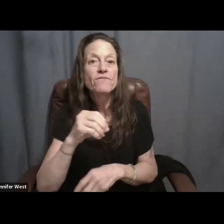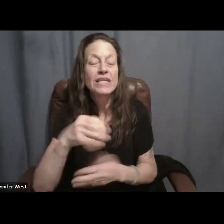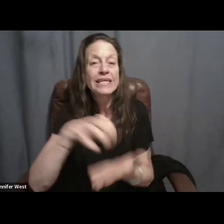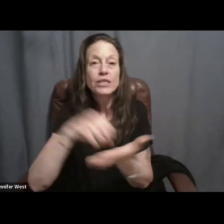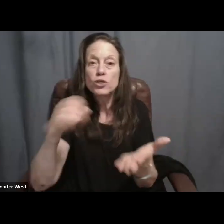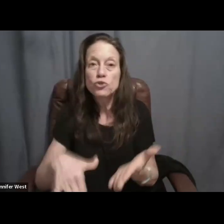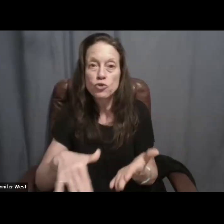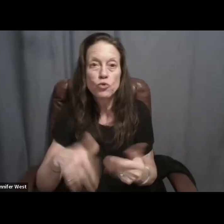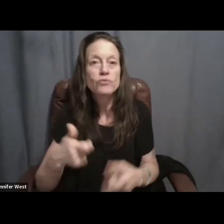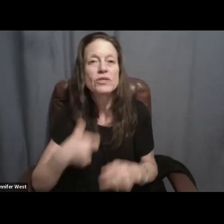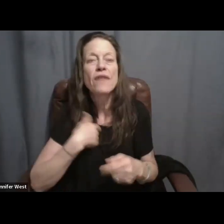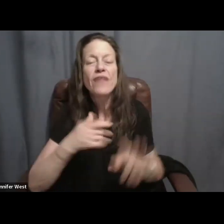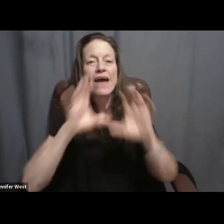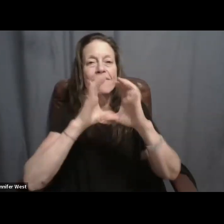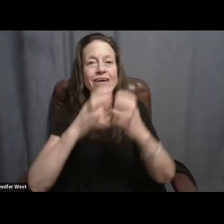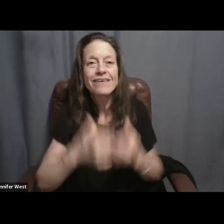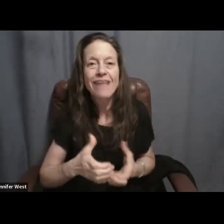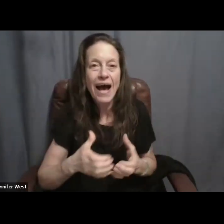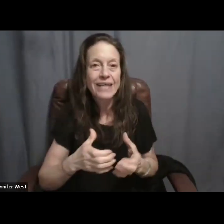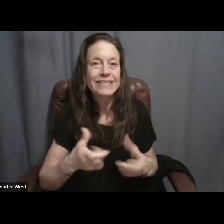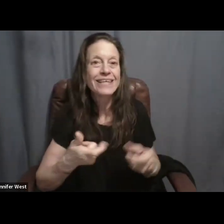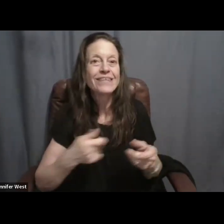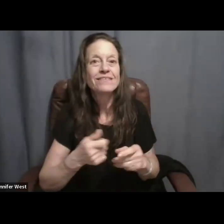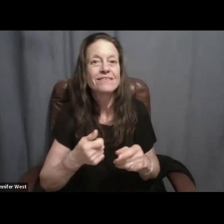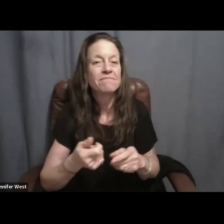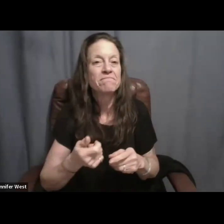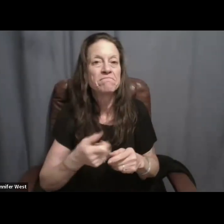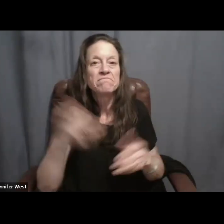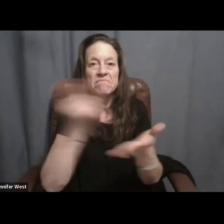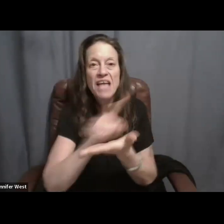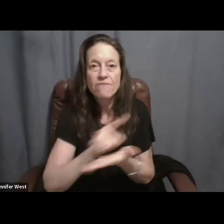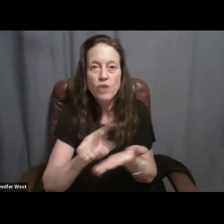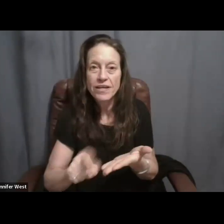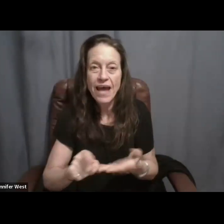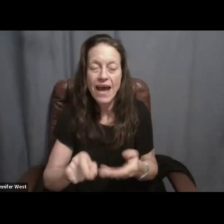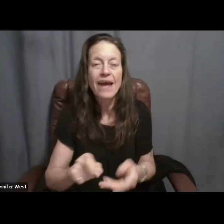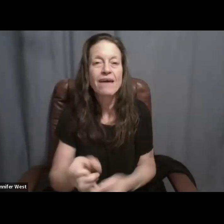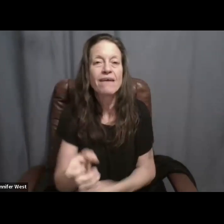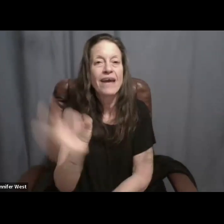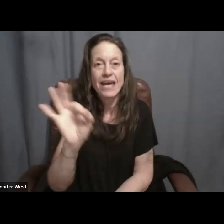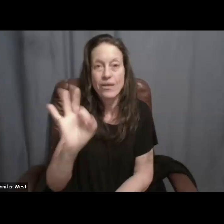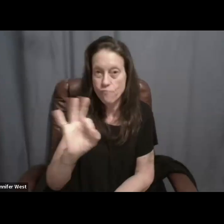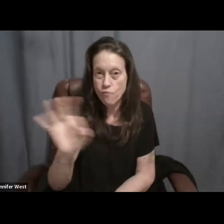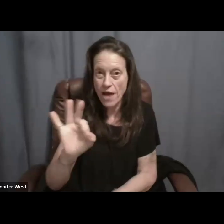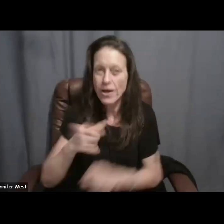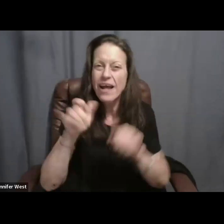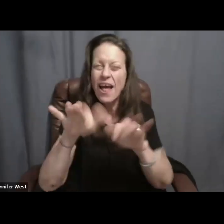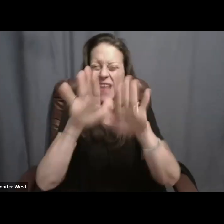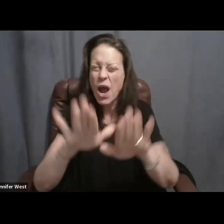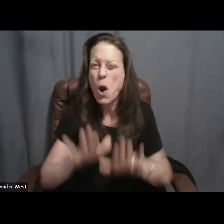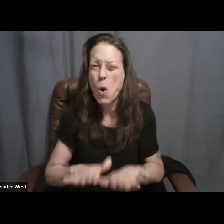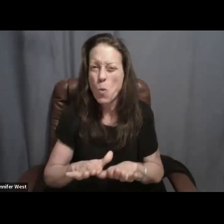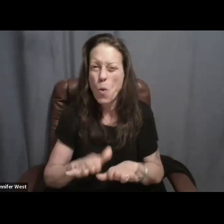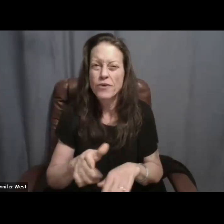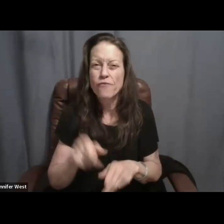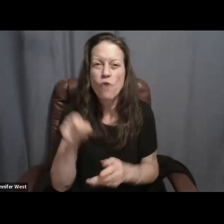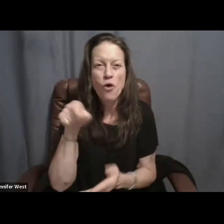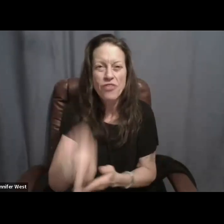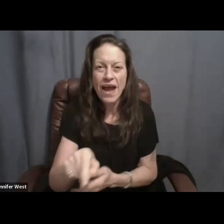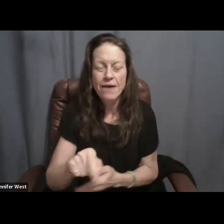other specialized classes. That's in Frederick. They're wonderful. What else does she